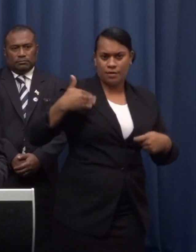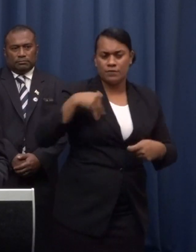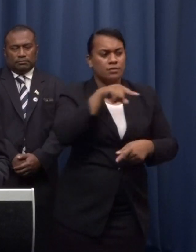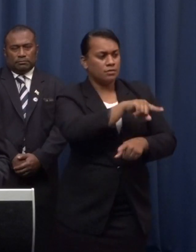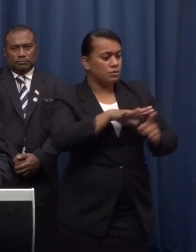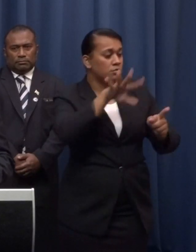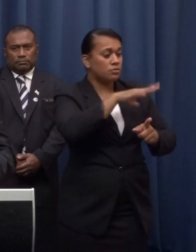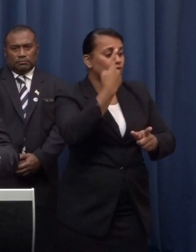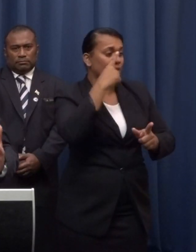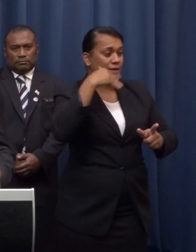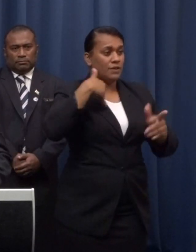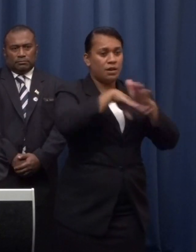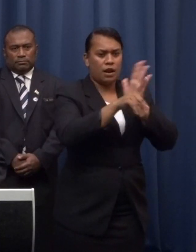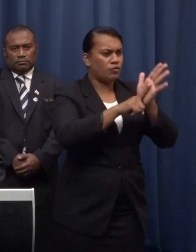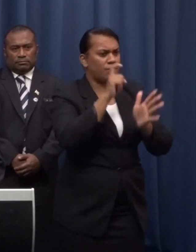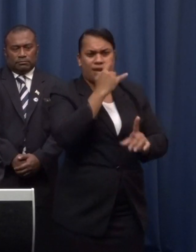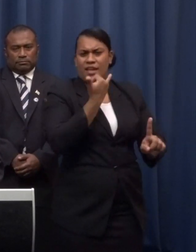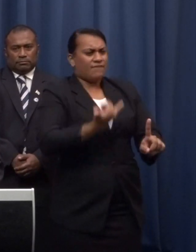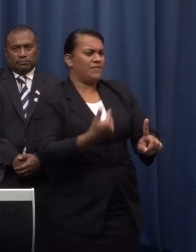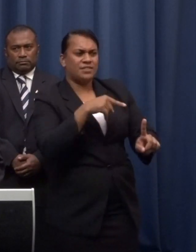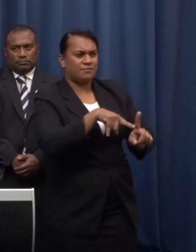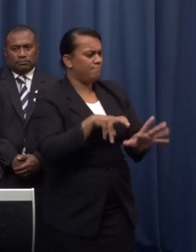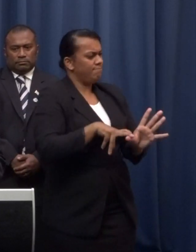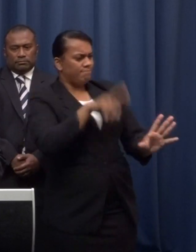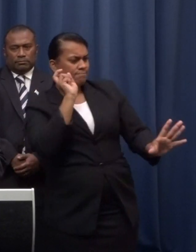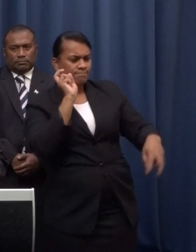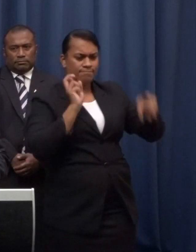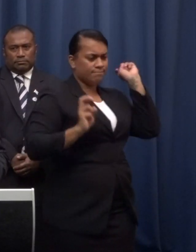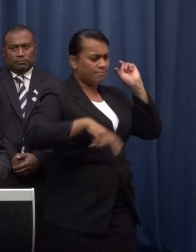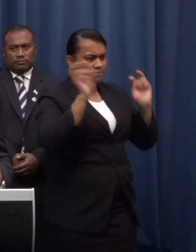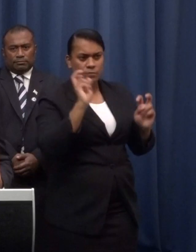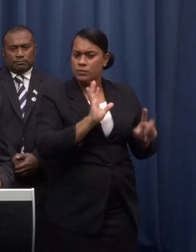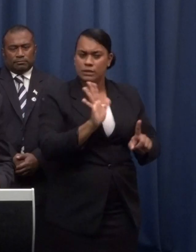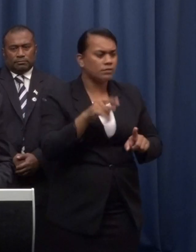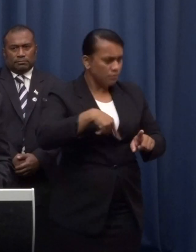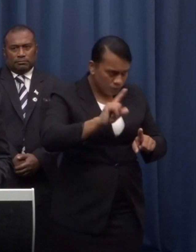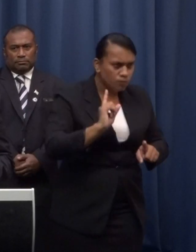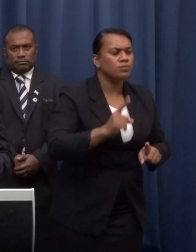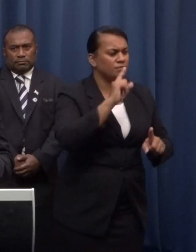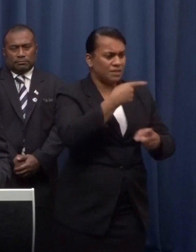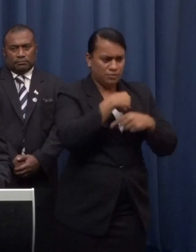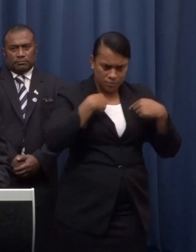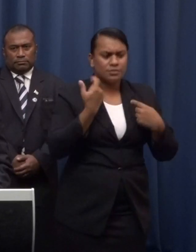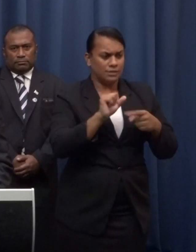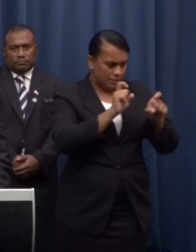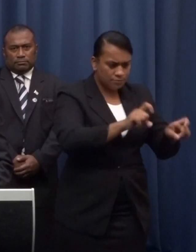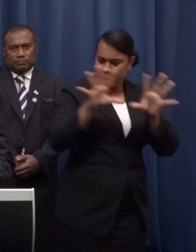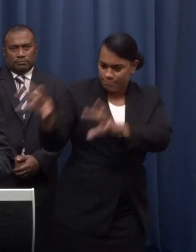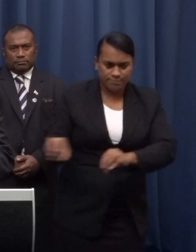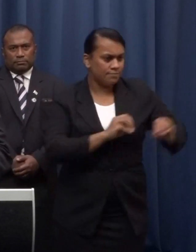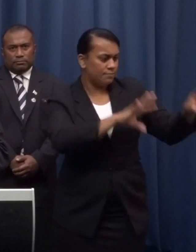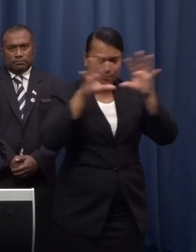act as market vendors and who can then sell to members of the public. So we've thought of all these contingencies. So there's absolutely, as the Honourable Prime Minister